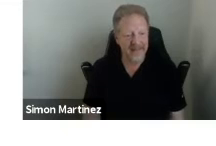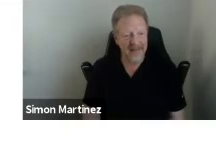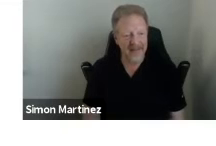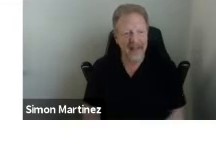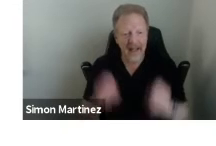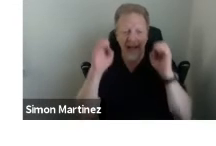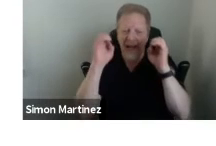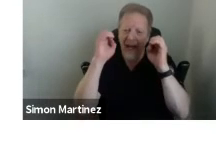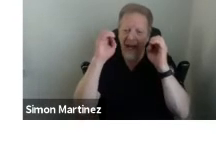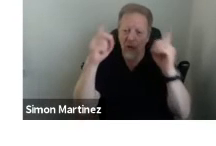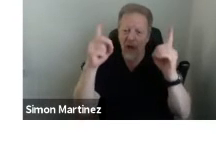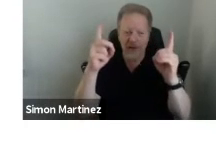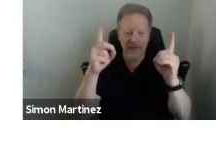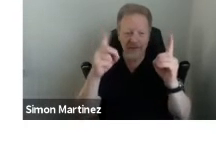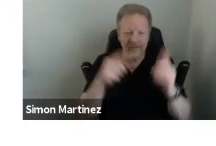Education.